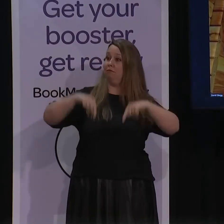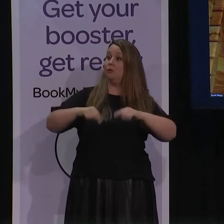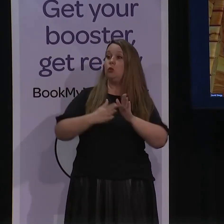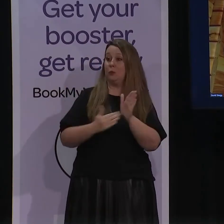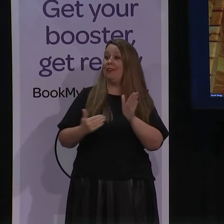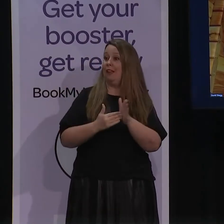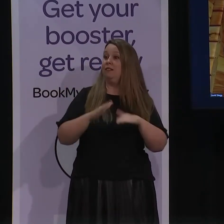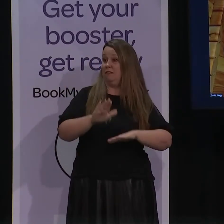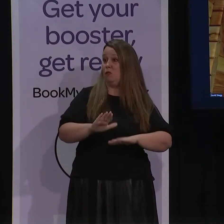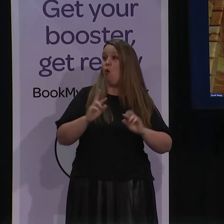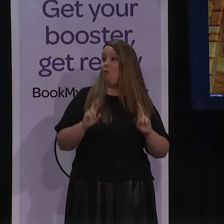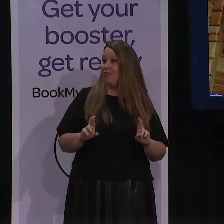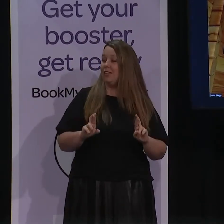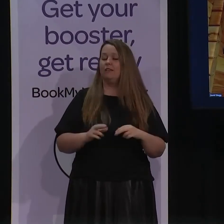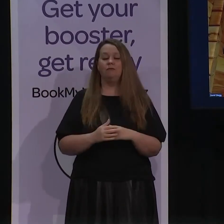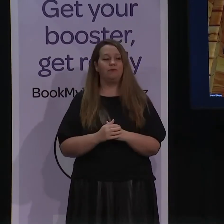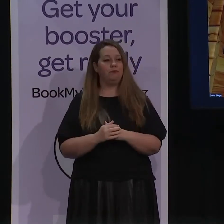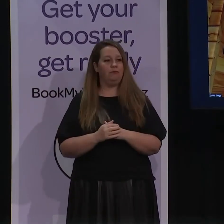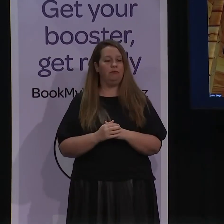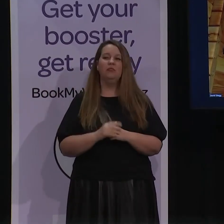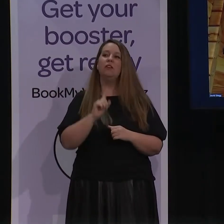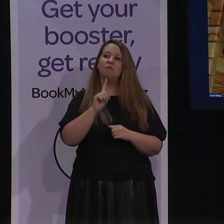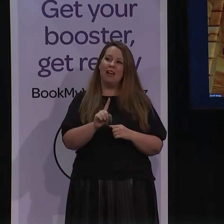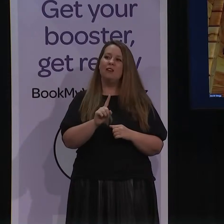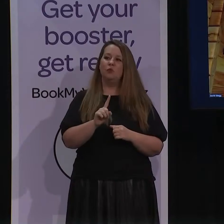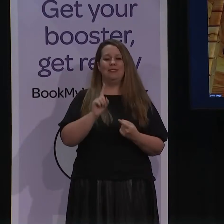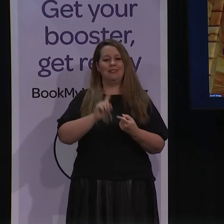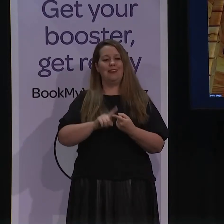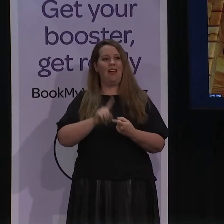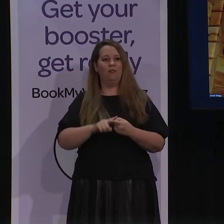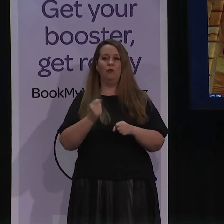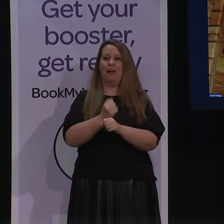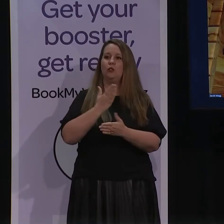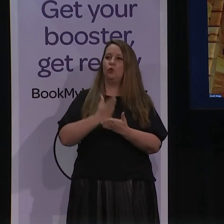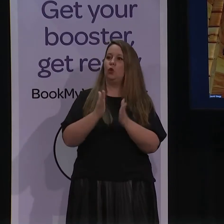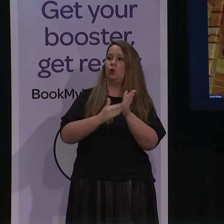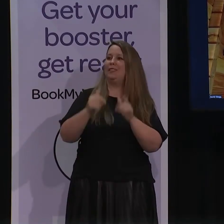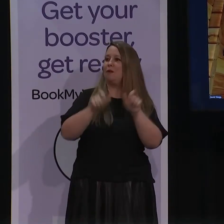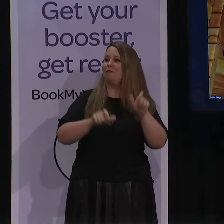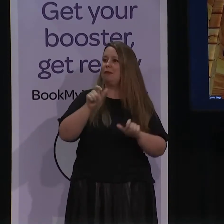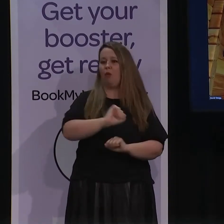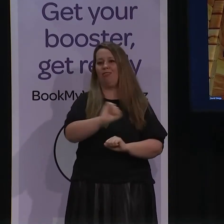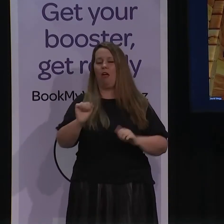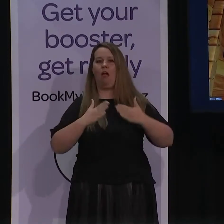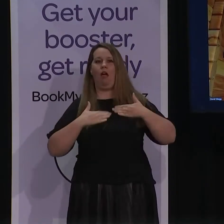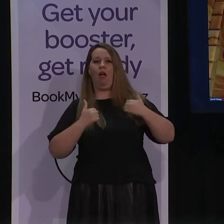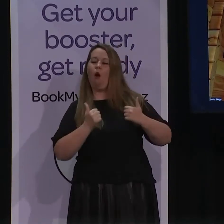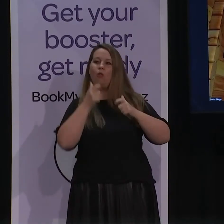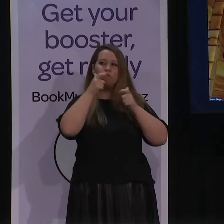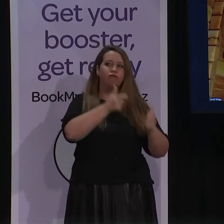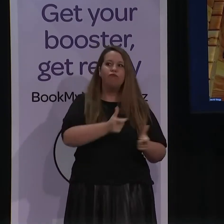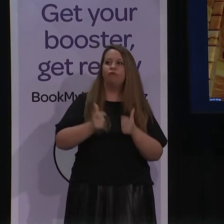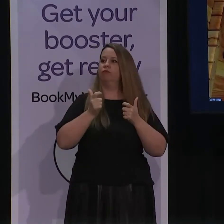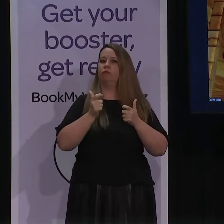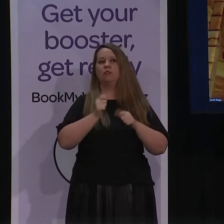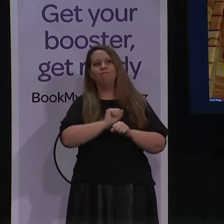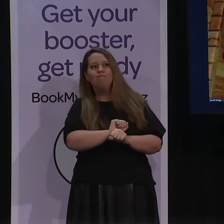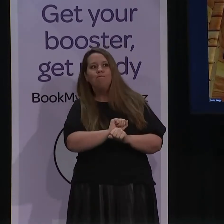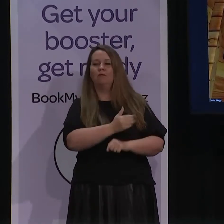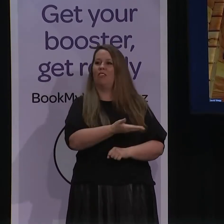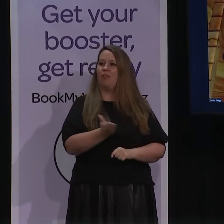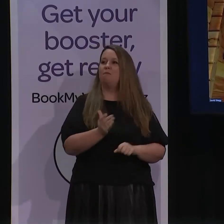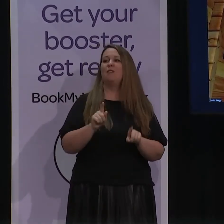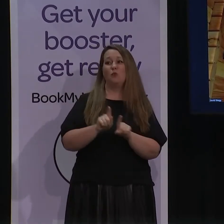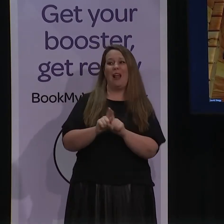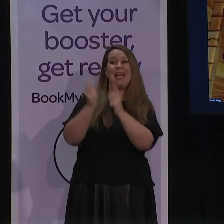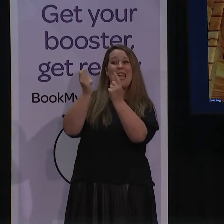will partly be a matter of safeguarding health. And also, of course, there are all sorts of economic issues as well. And just